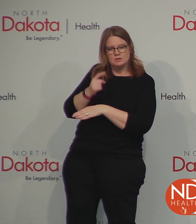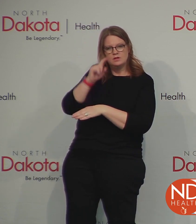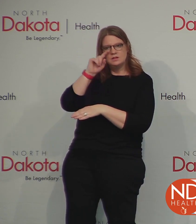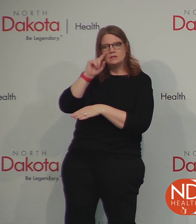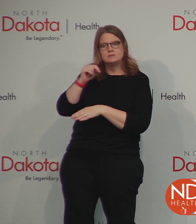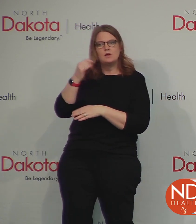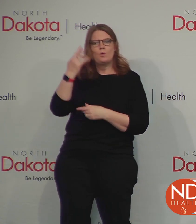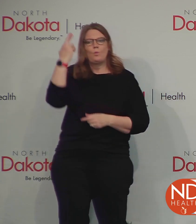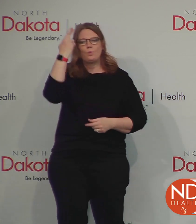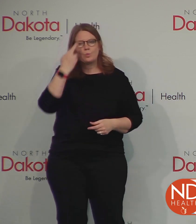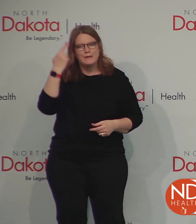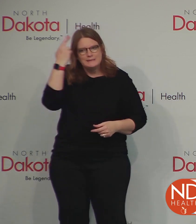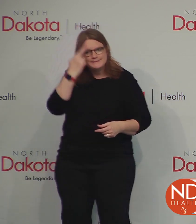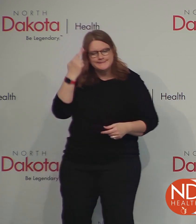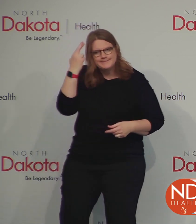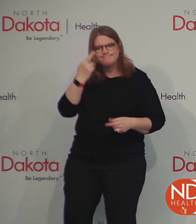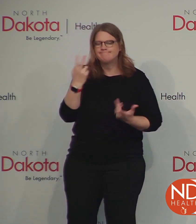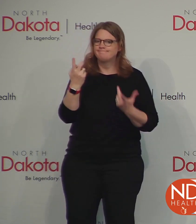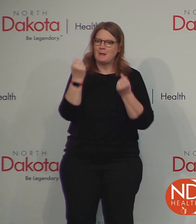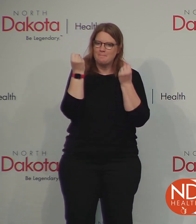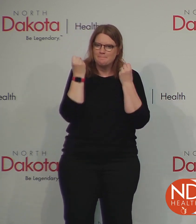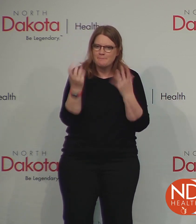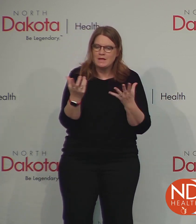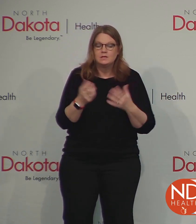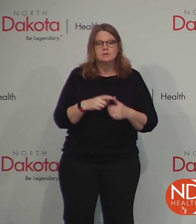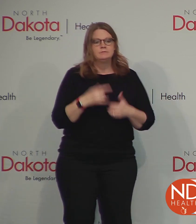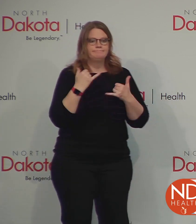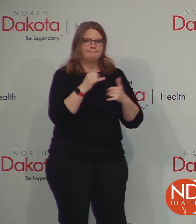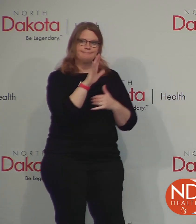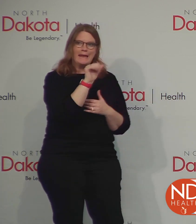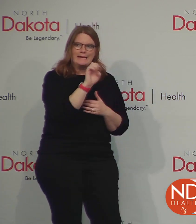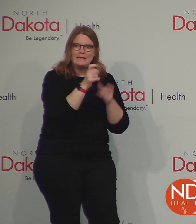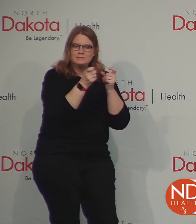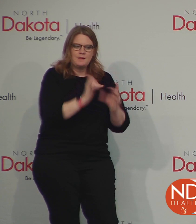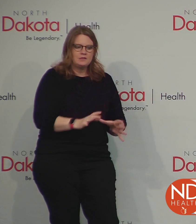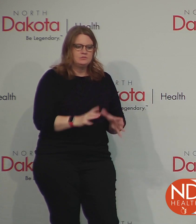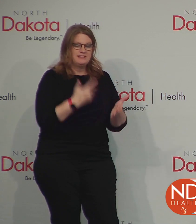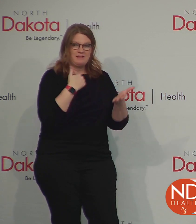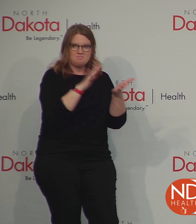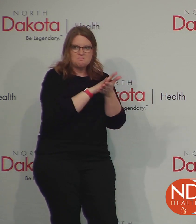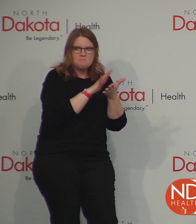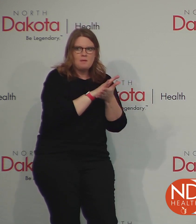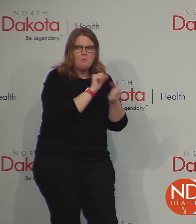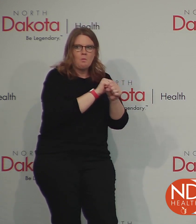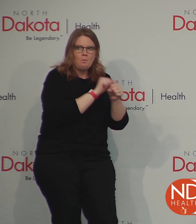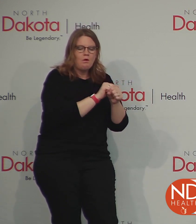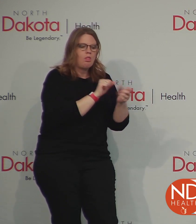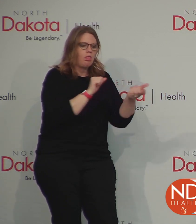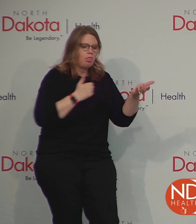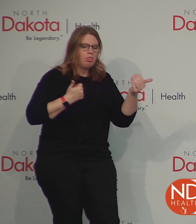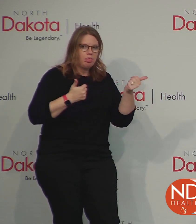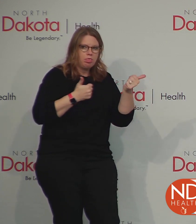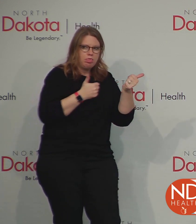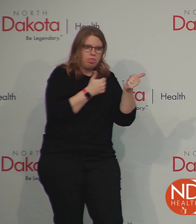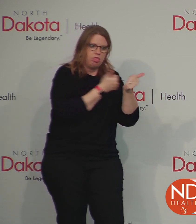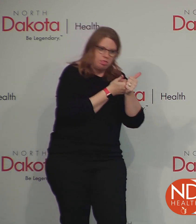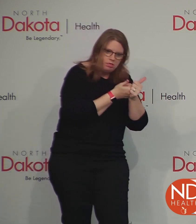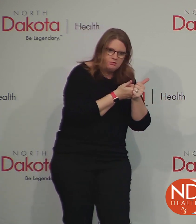This was due to a variety of factors, including case managers catching up with follow-up after the surge of